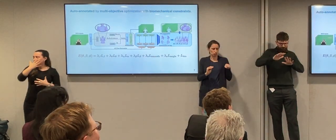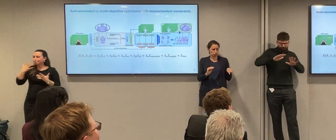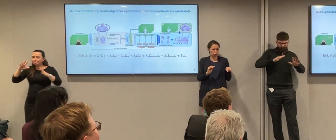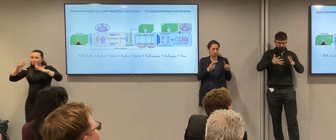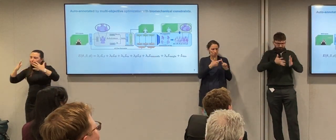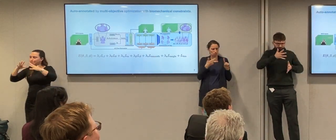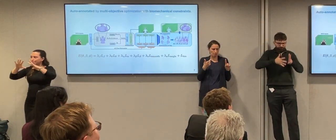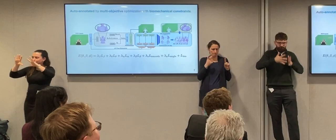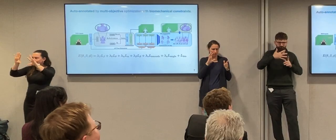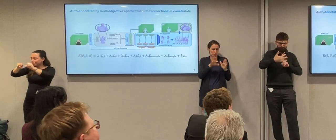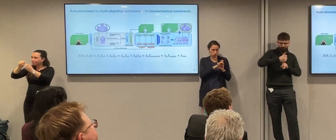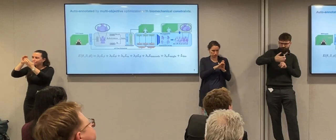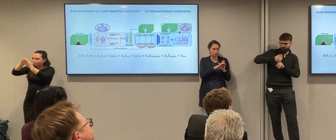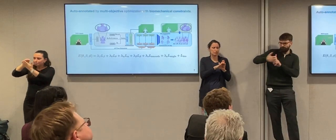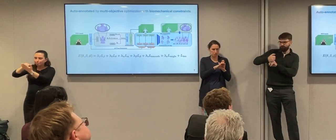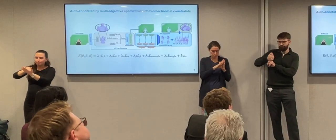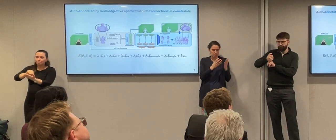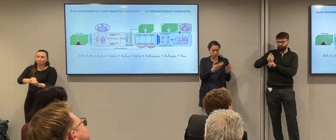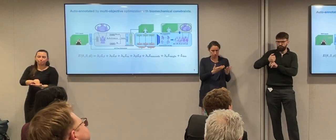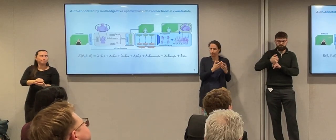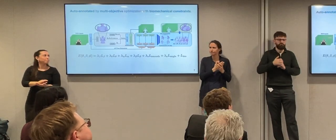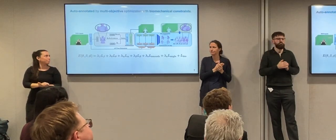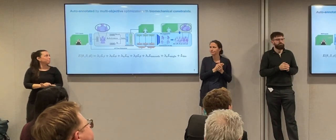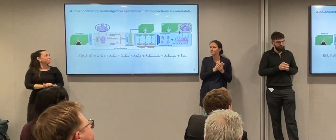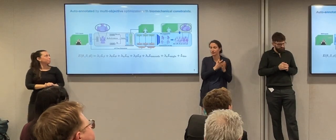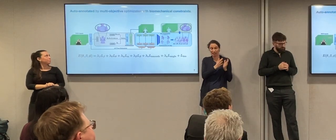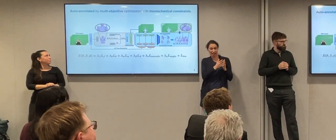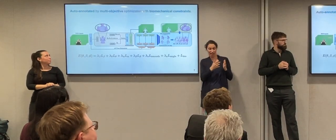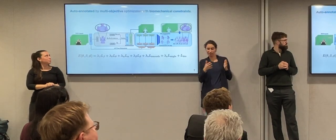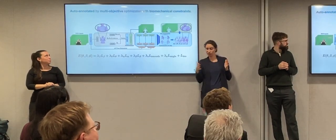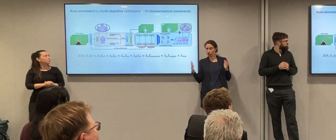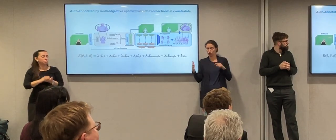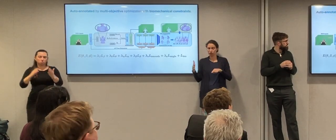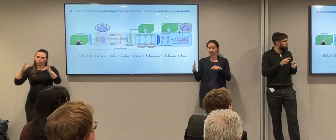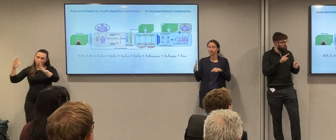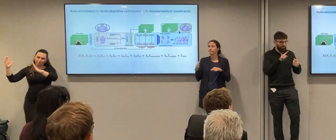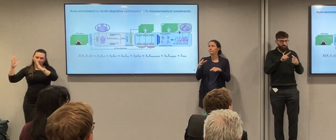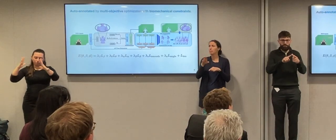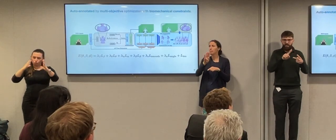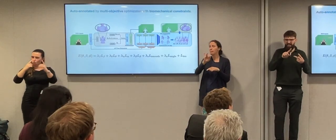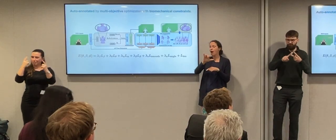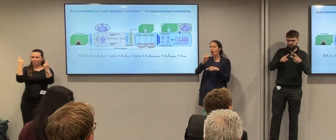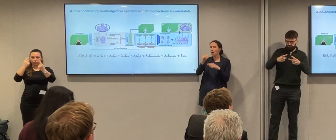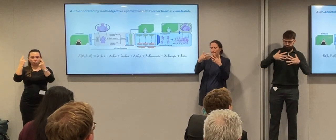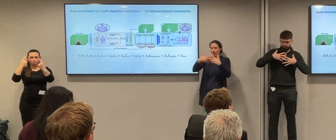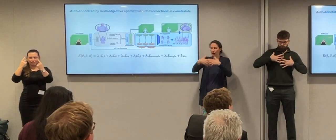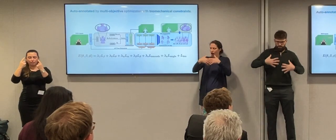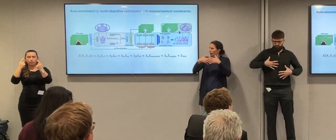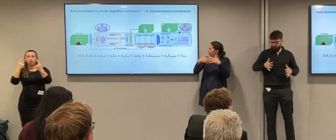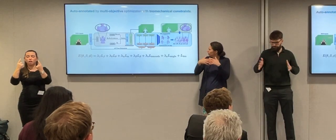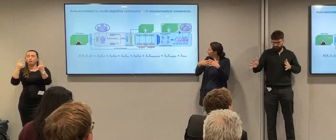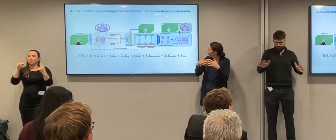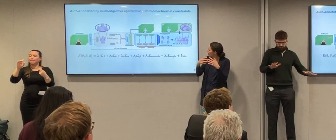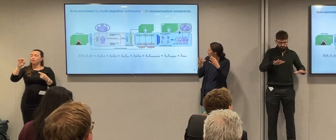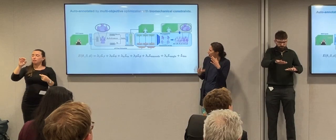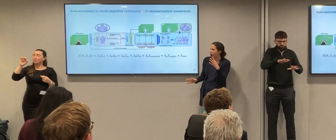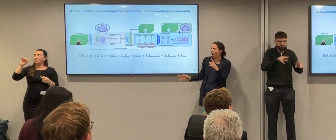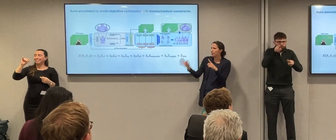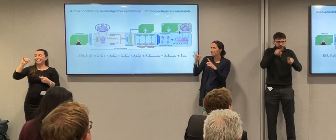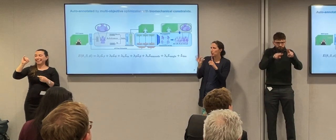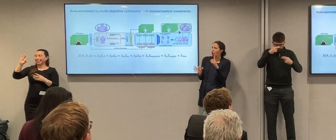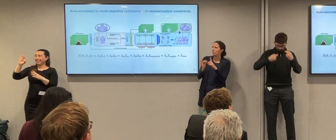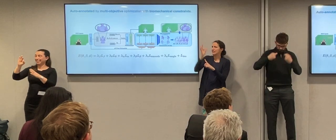from the images and initialize. And afterwards, there is some kind of a biomechanically plausible optimization going